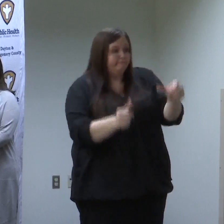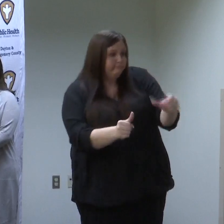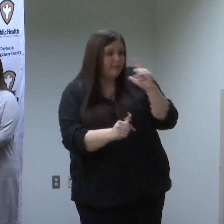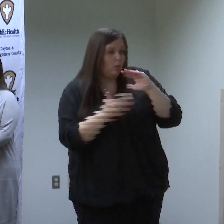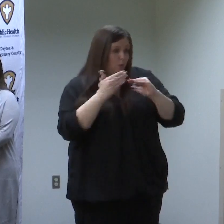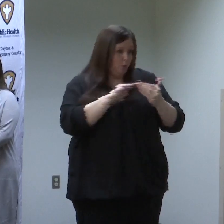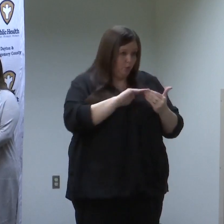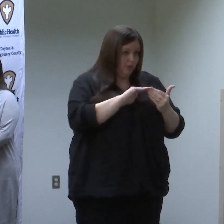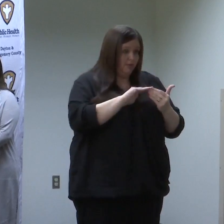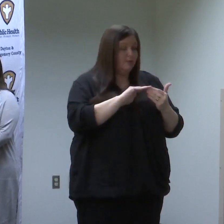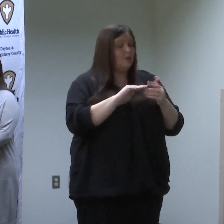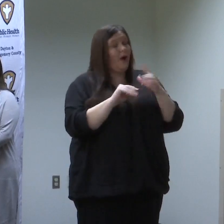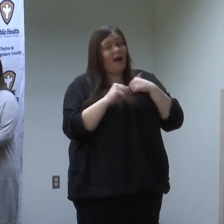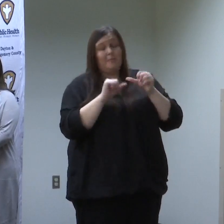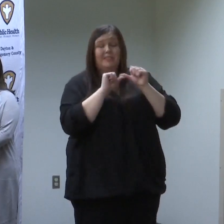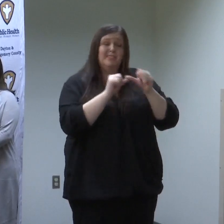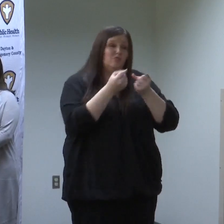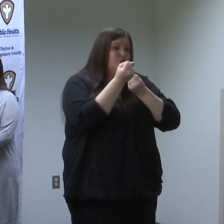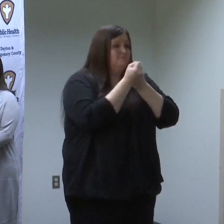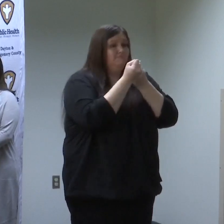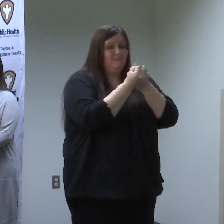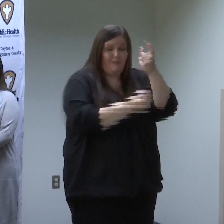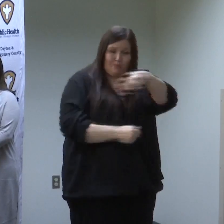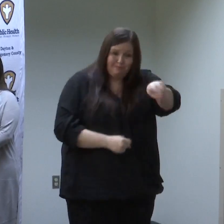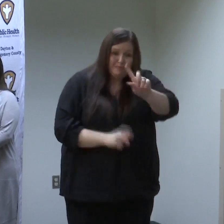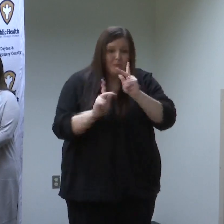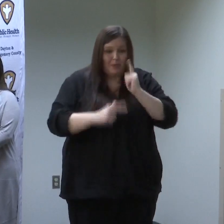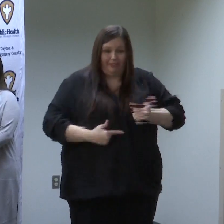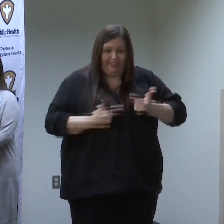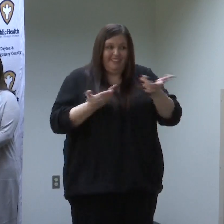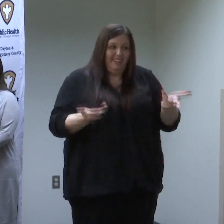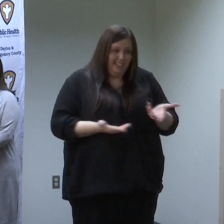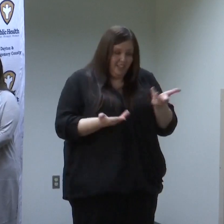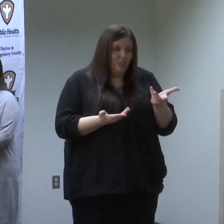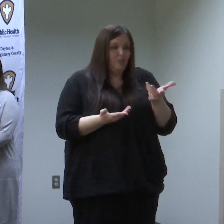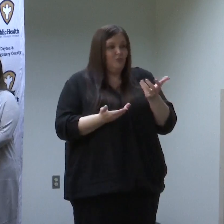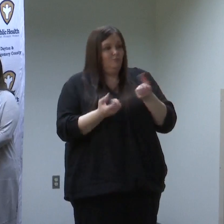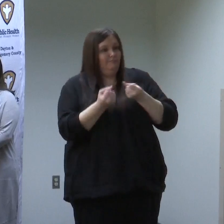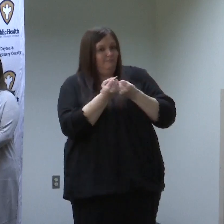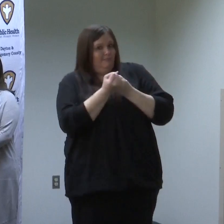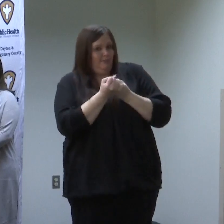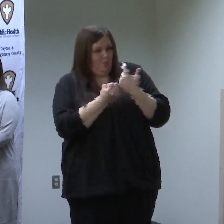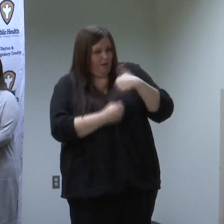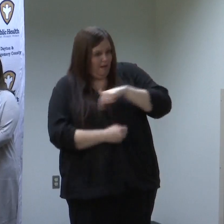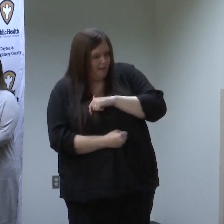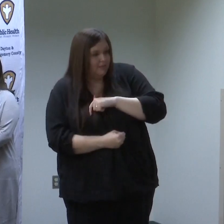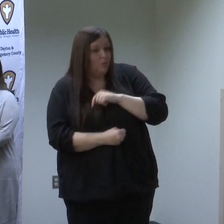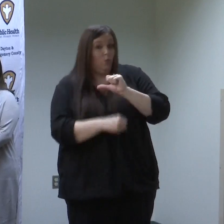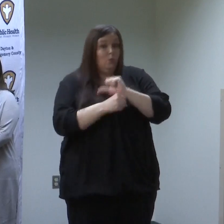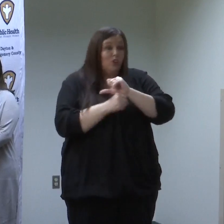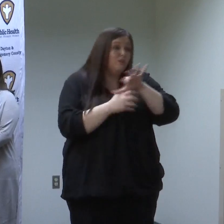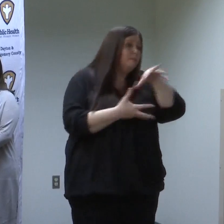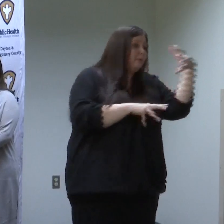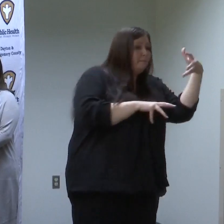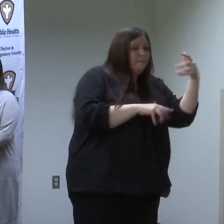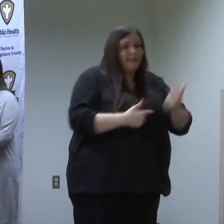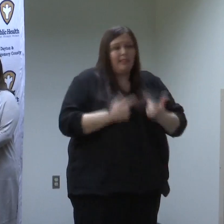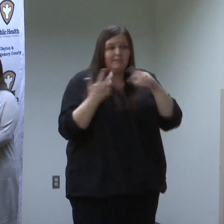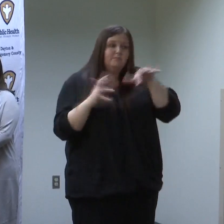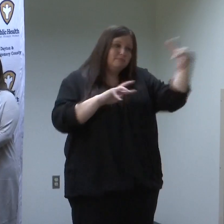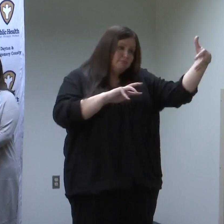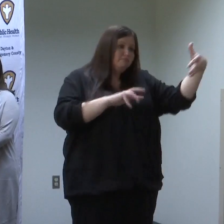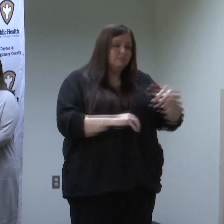of the citizens of this region to make sure that we get what we need during this unprecedented time where work has been disrupted pretty